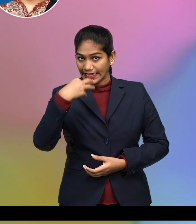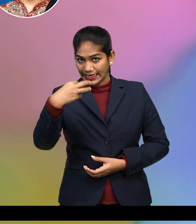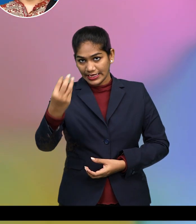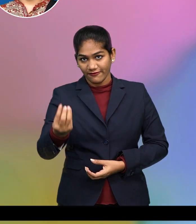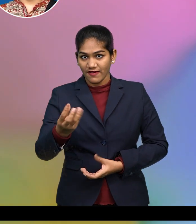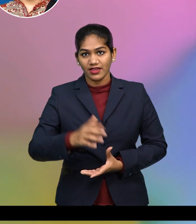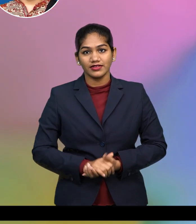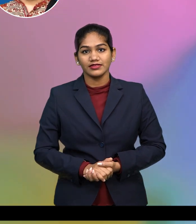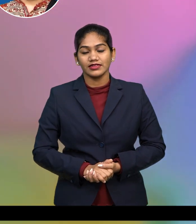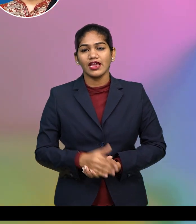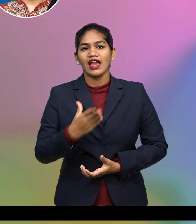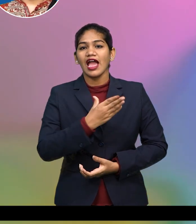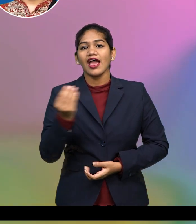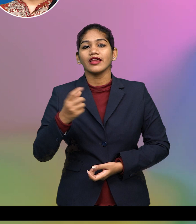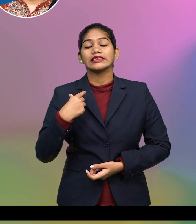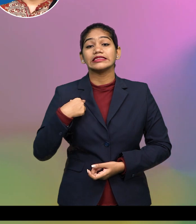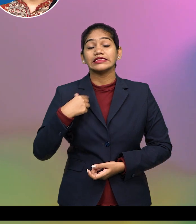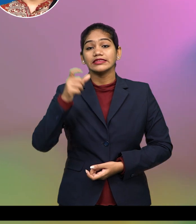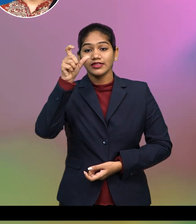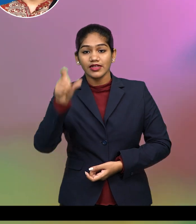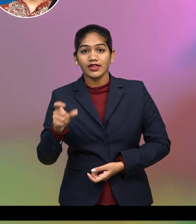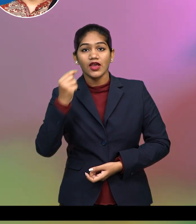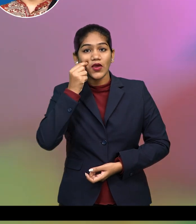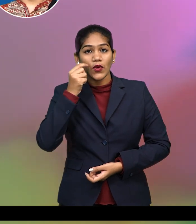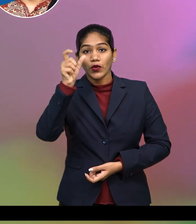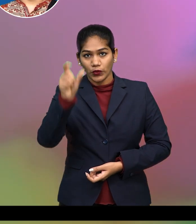elephants and humans.